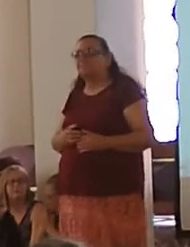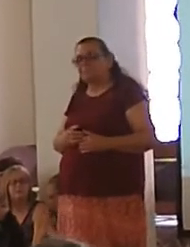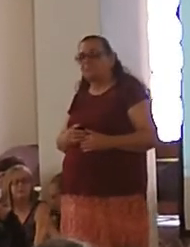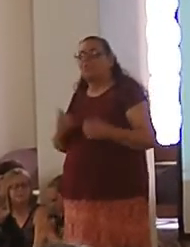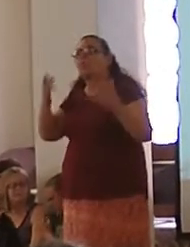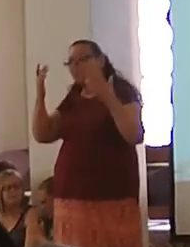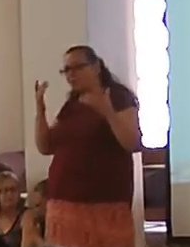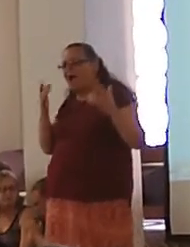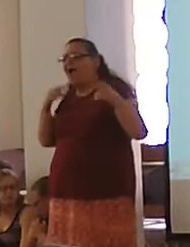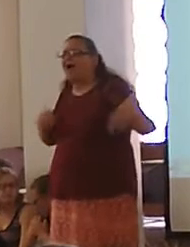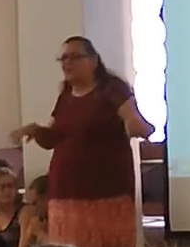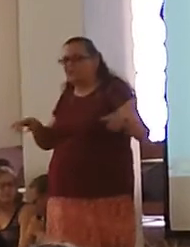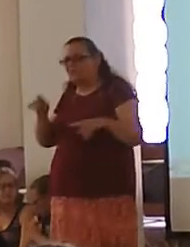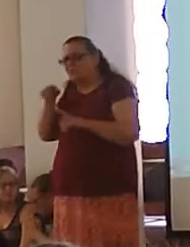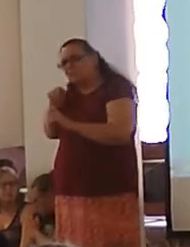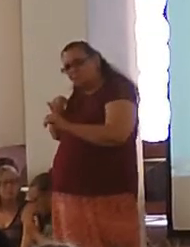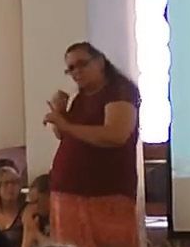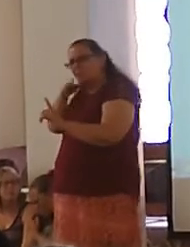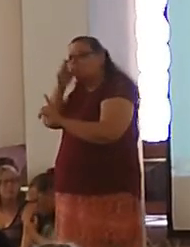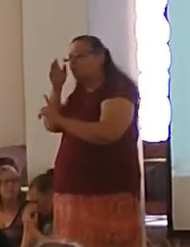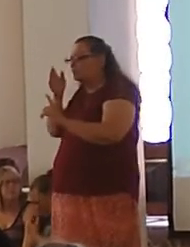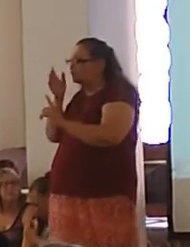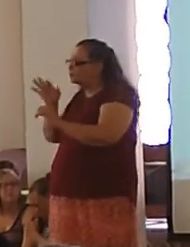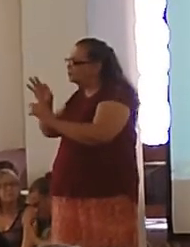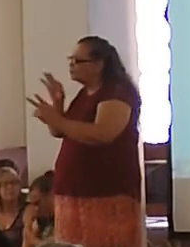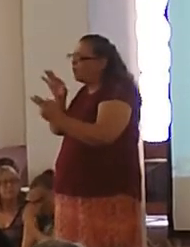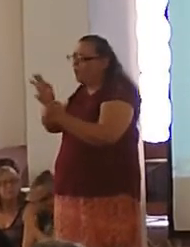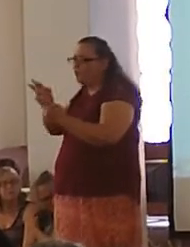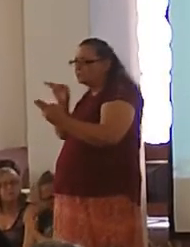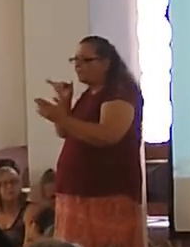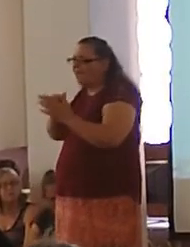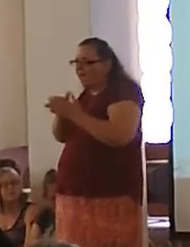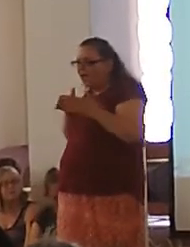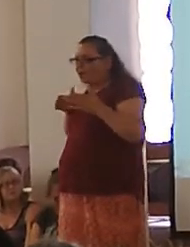understand why you choose this road you